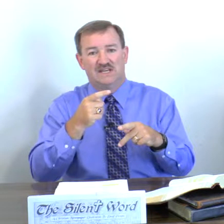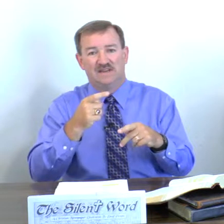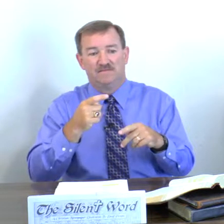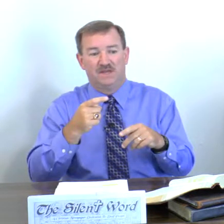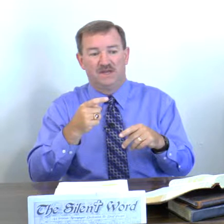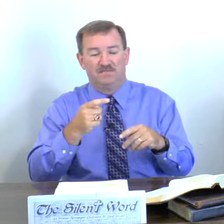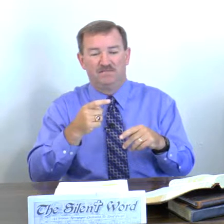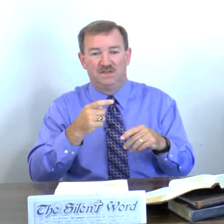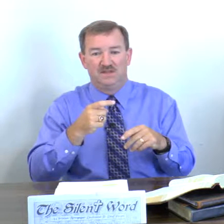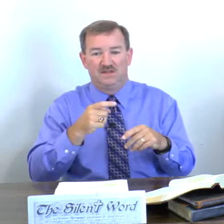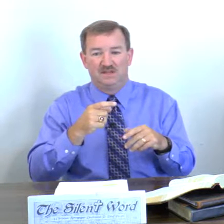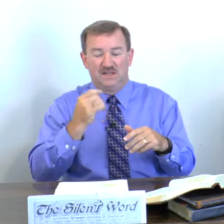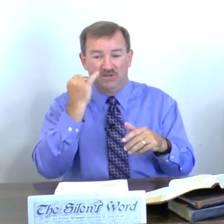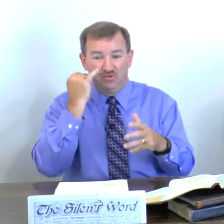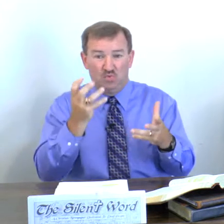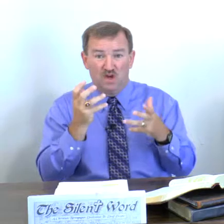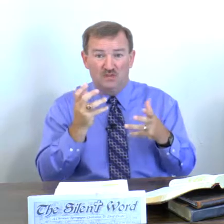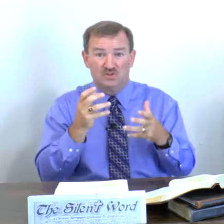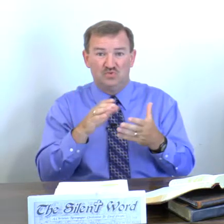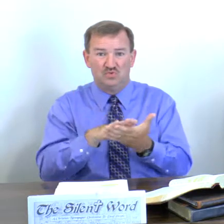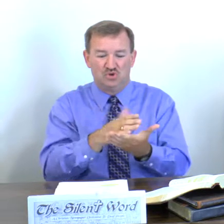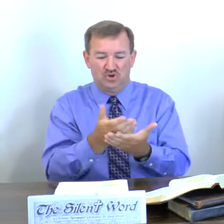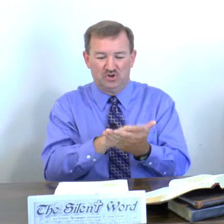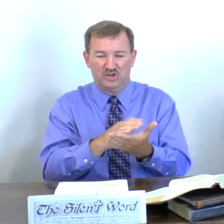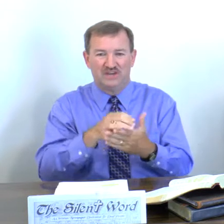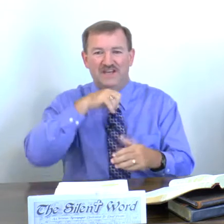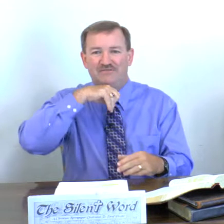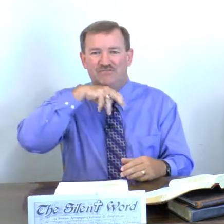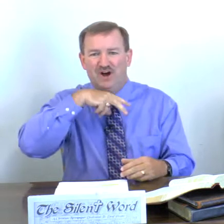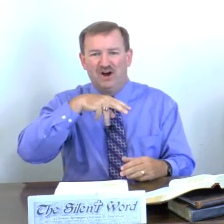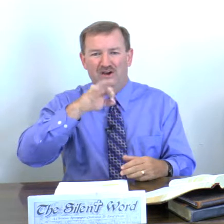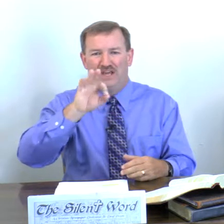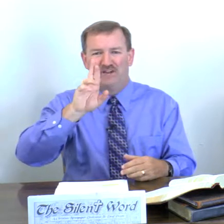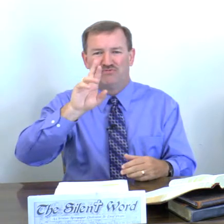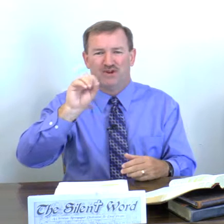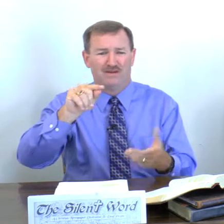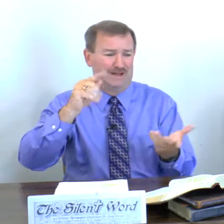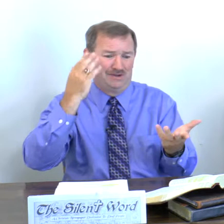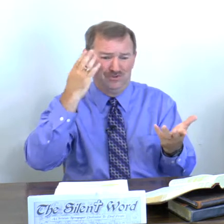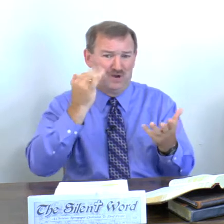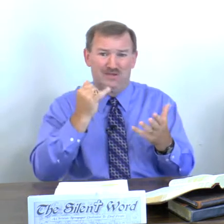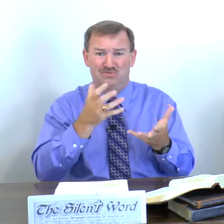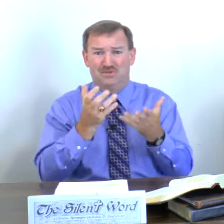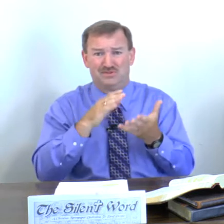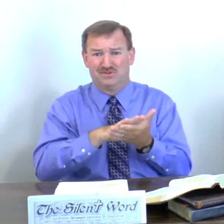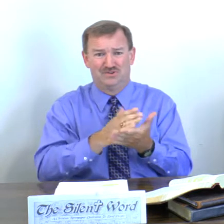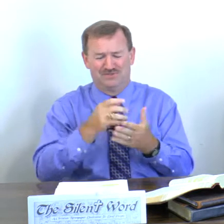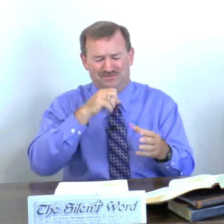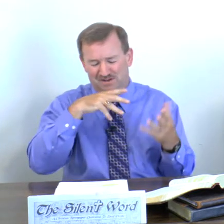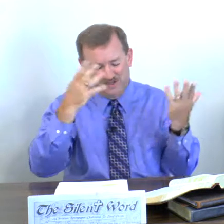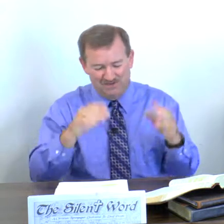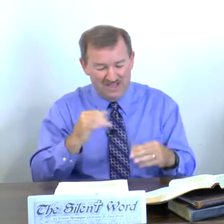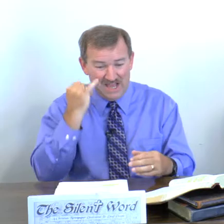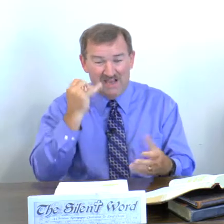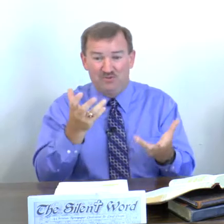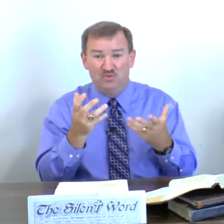saying, if you want to cook a frog, I don't know why you want to cook a frog, but anyway, if you